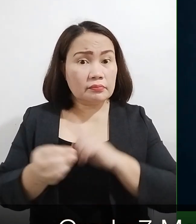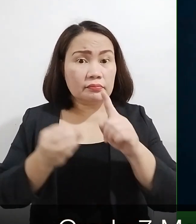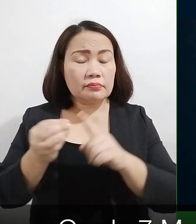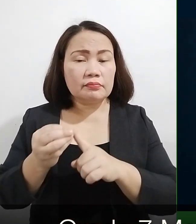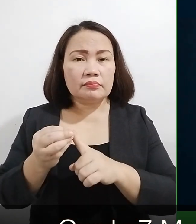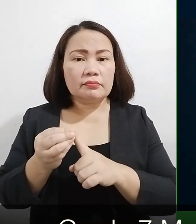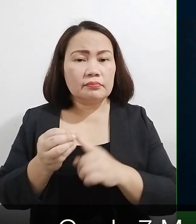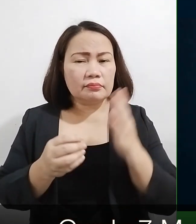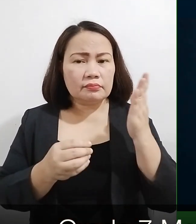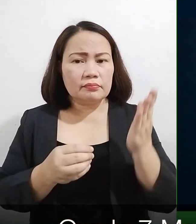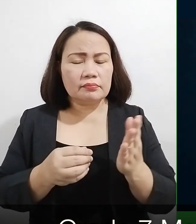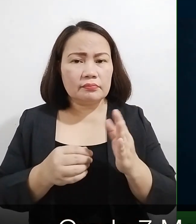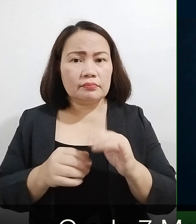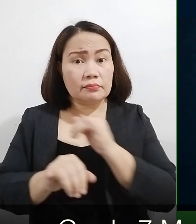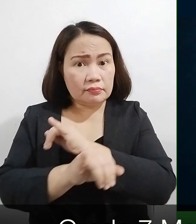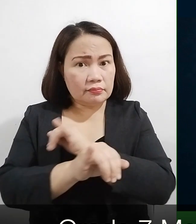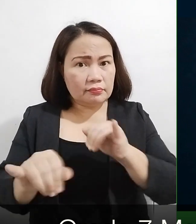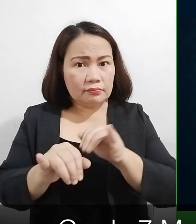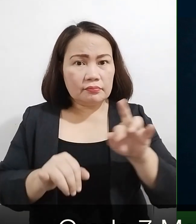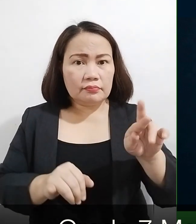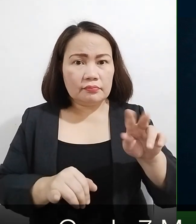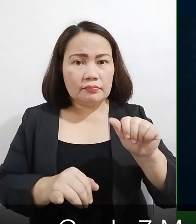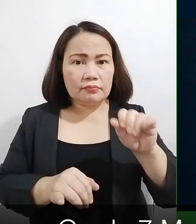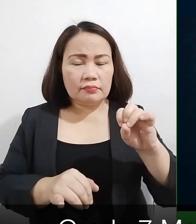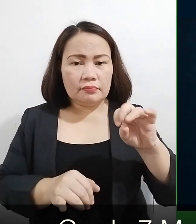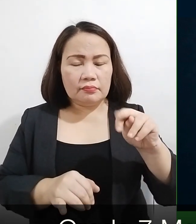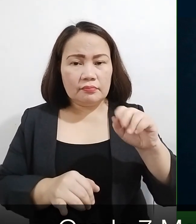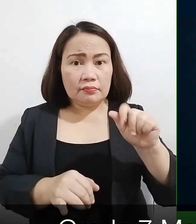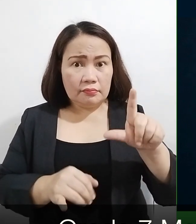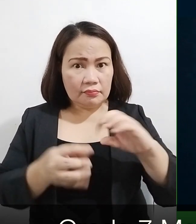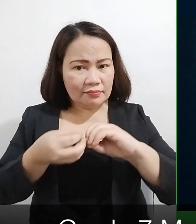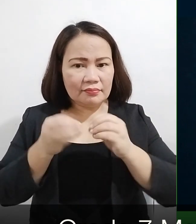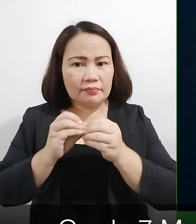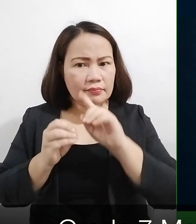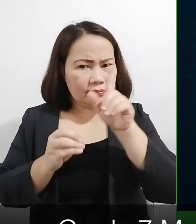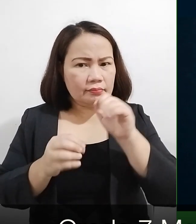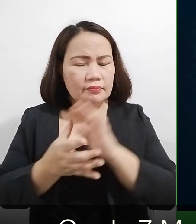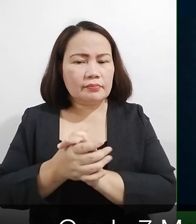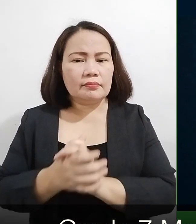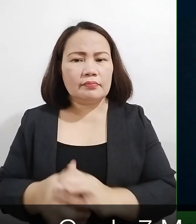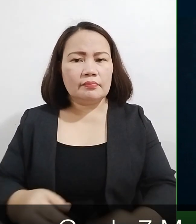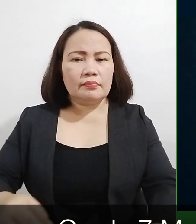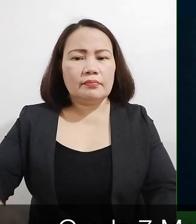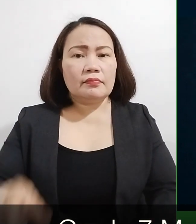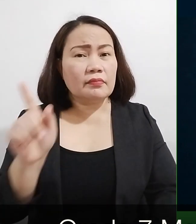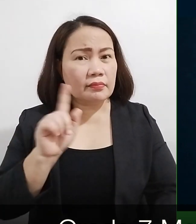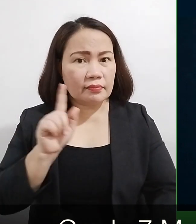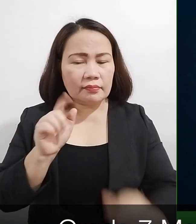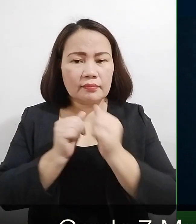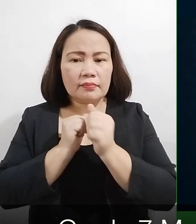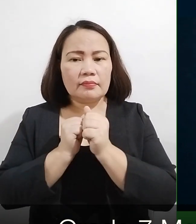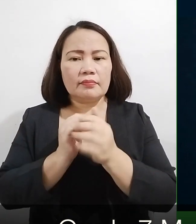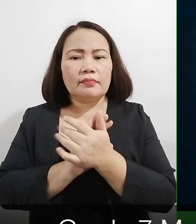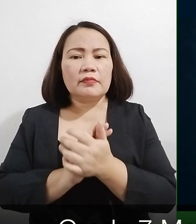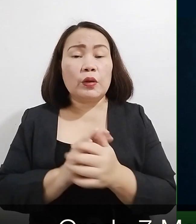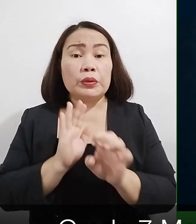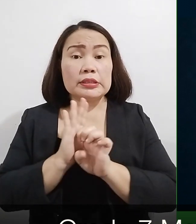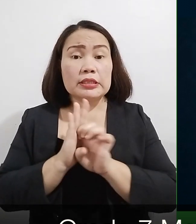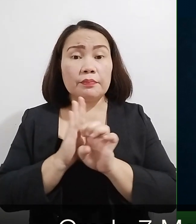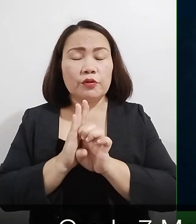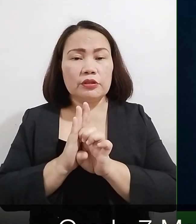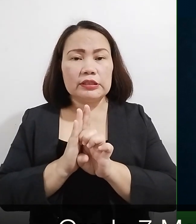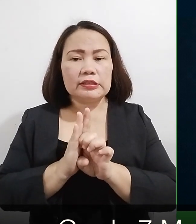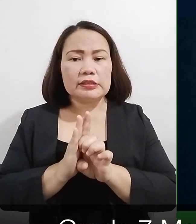Next, how about irrational numbers? So, how about irrational numbers? So, what are those irrational numbers? So,